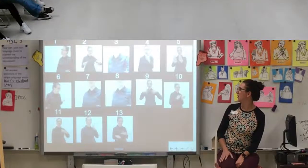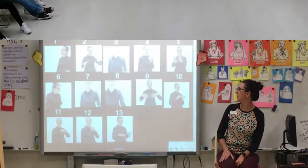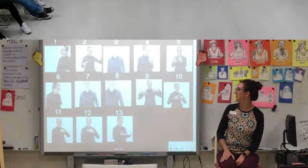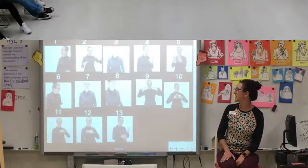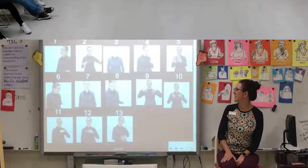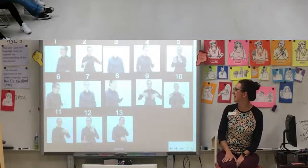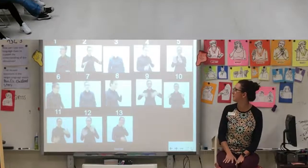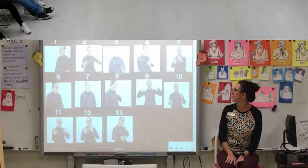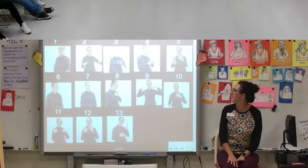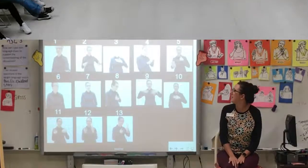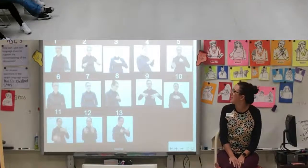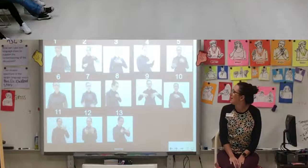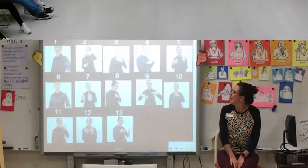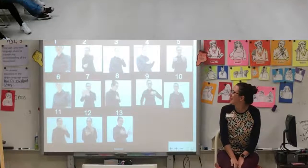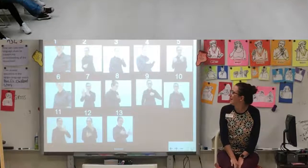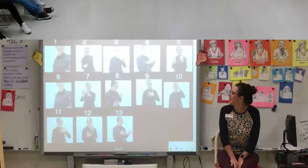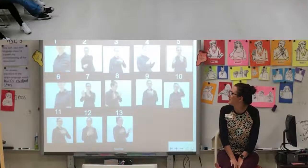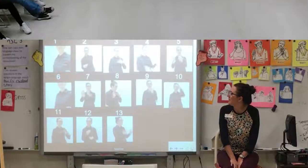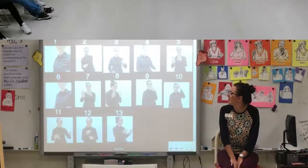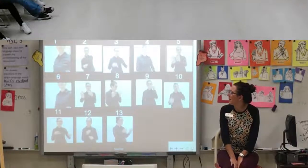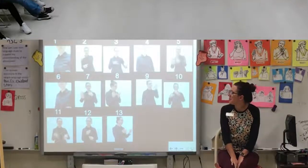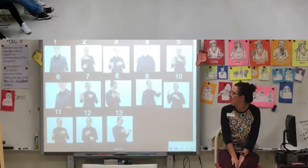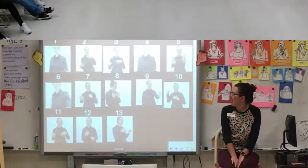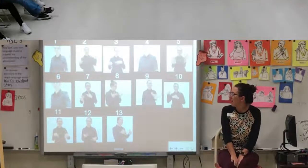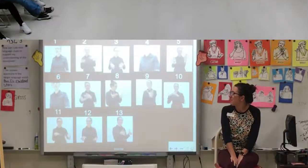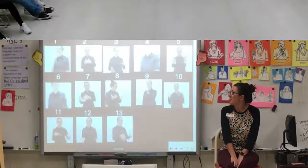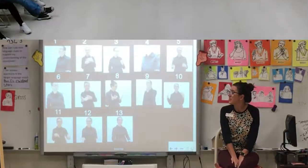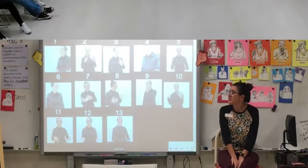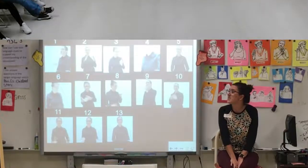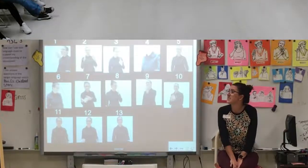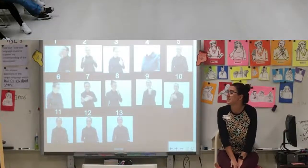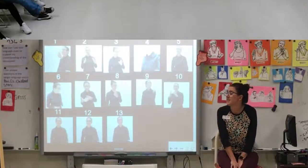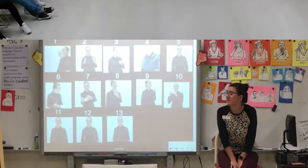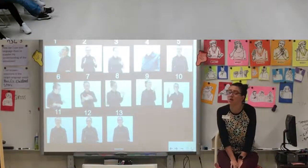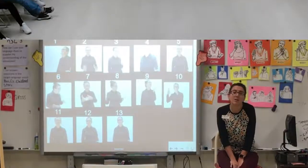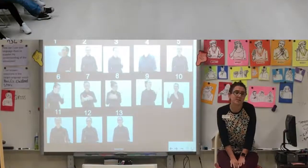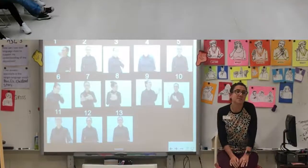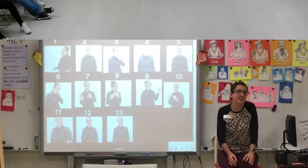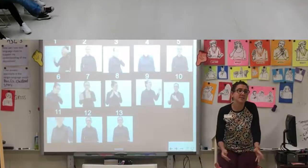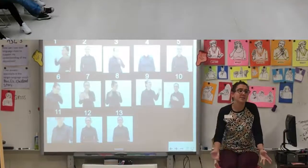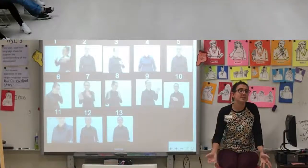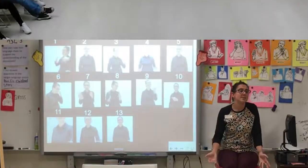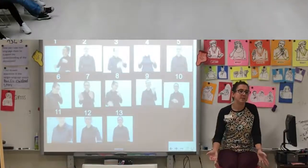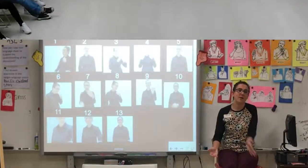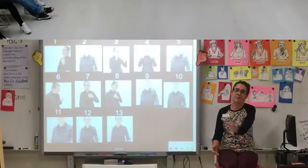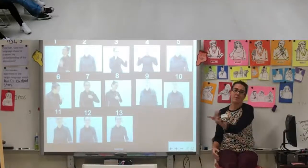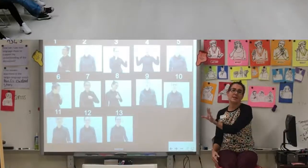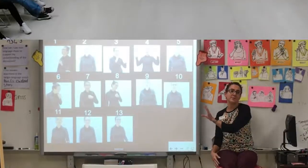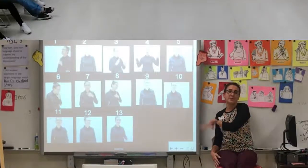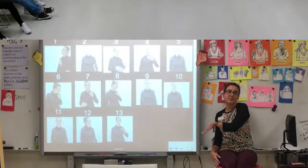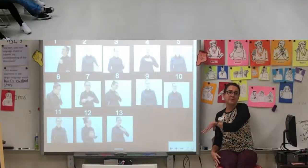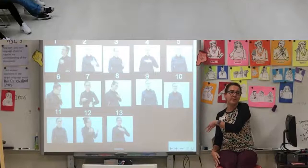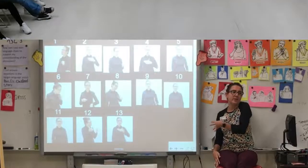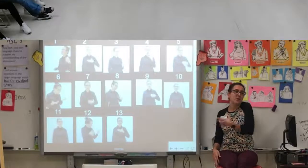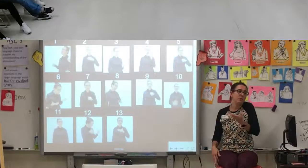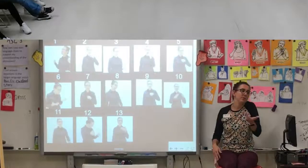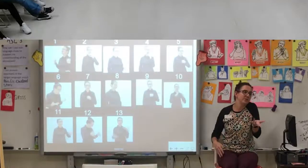way up to the top. All right. Anyway, these are some sentences, not from that specific video, but these